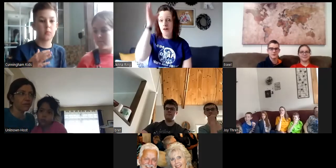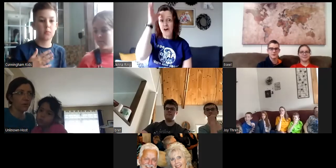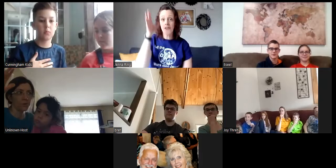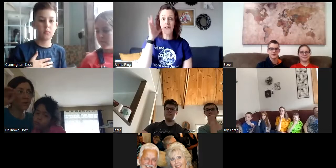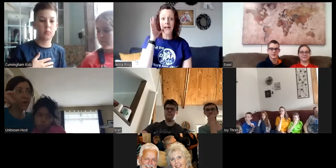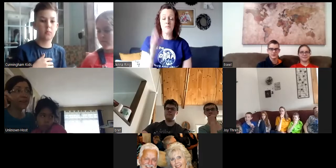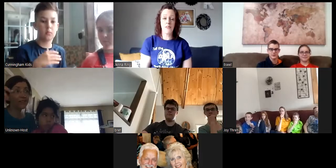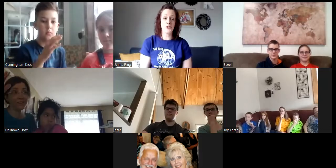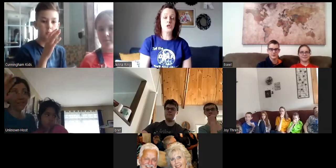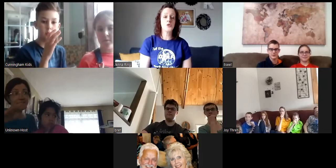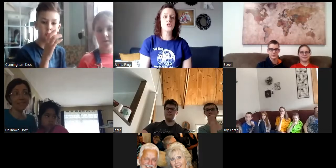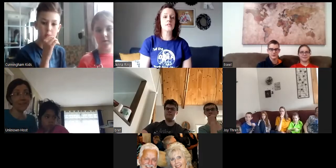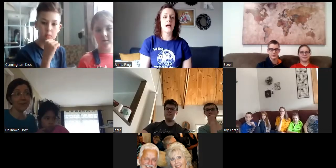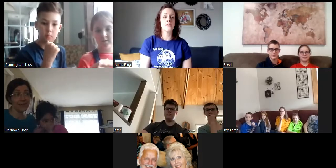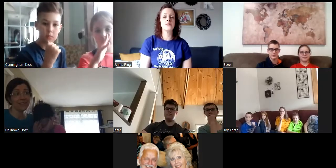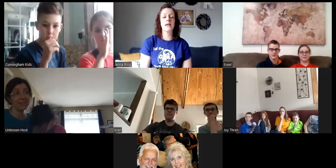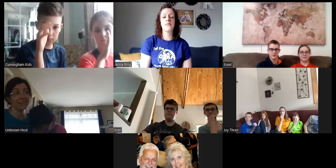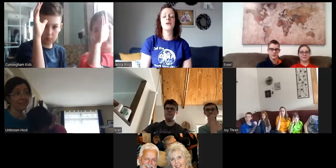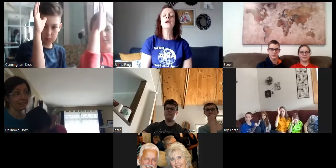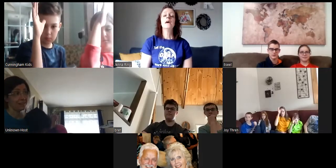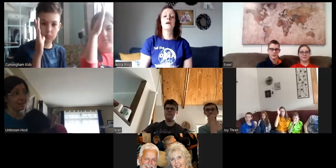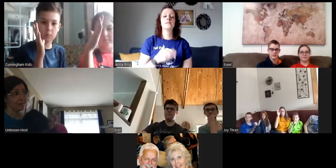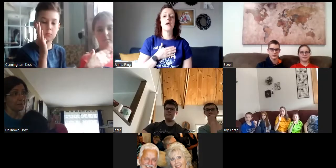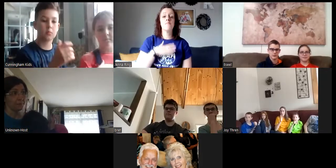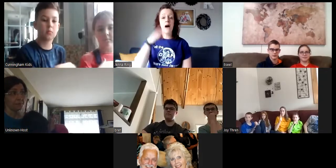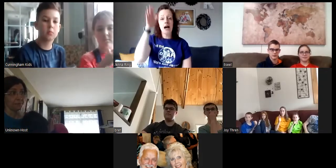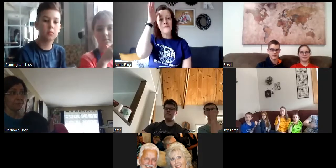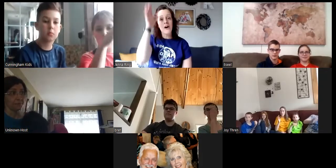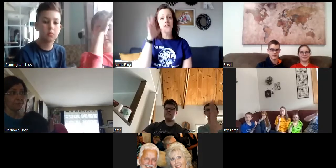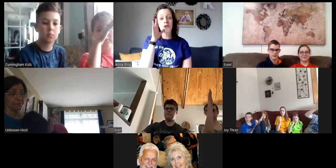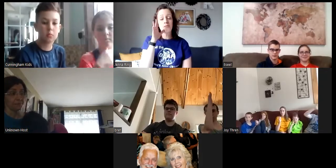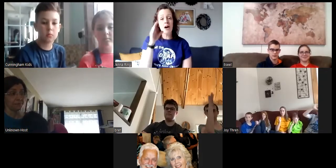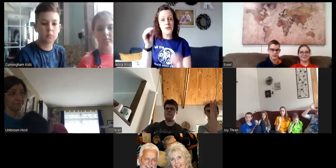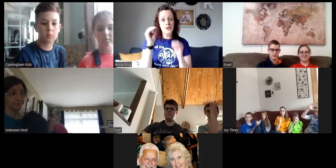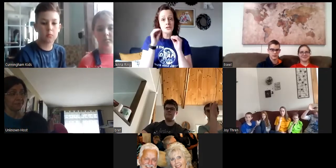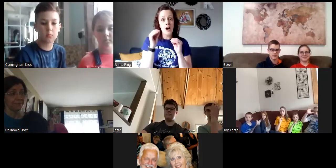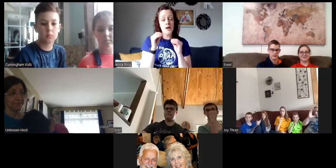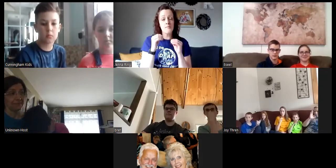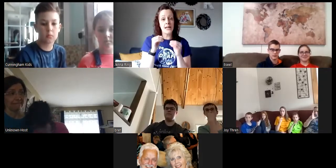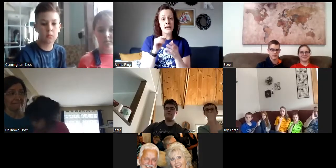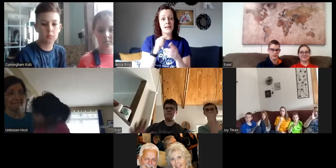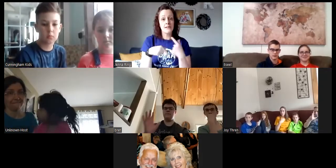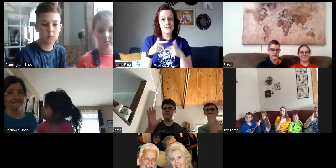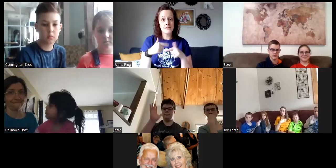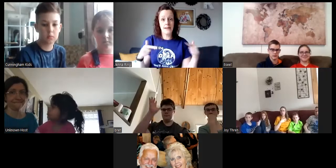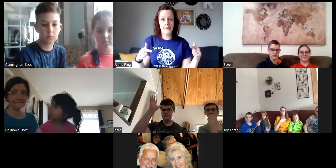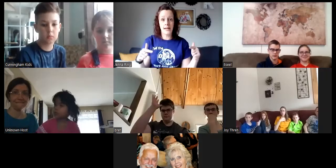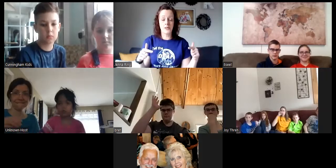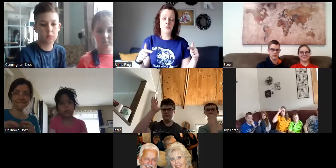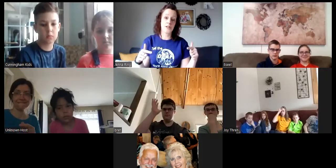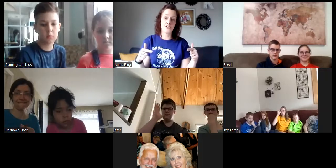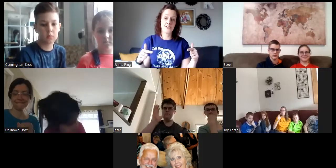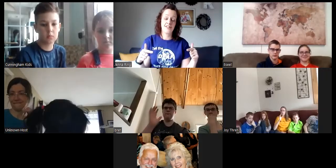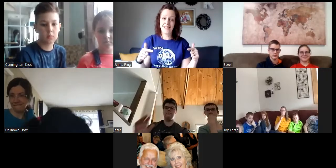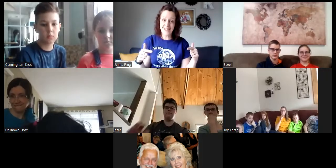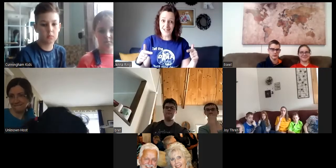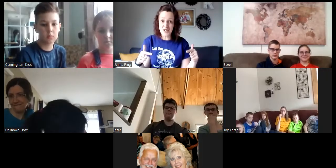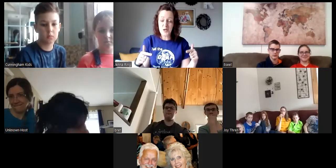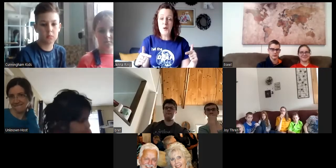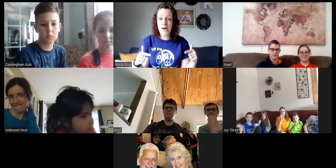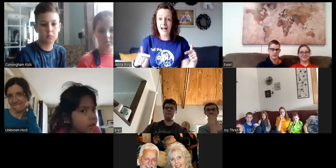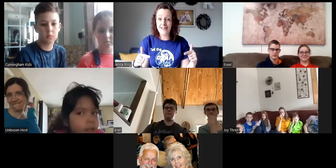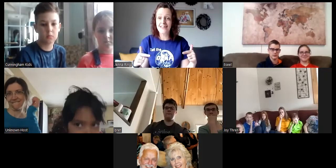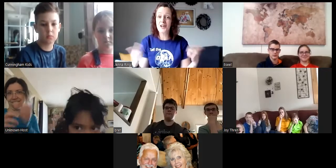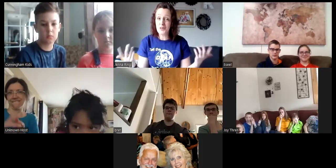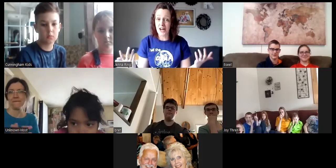Yeah, father and mother. So you just sign them together. I say my father and mother taught me sign language, which they